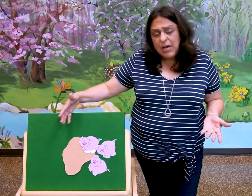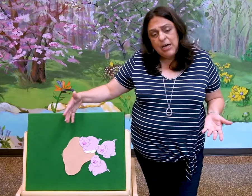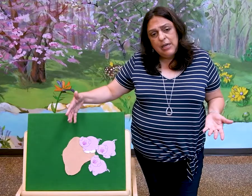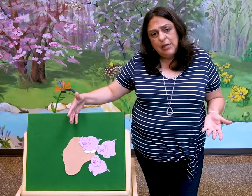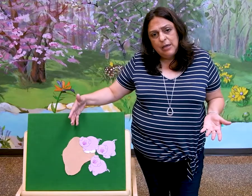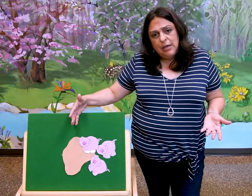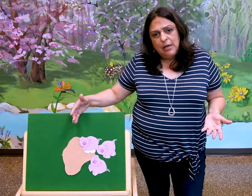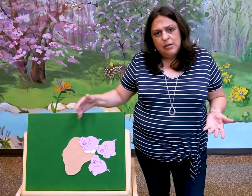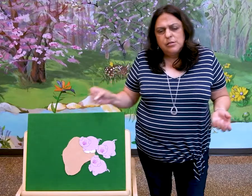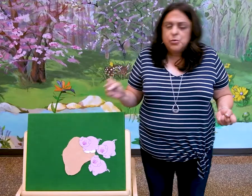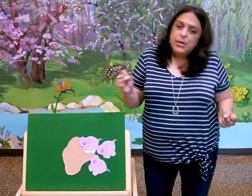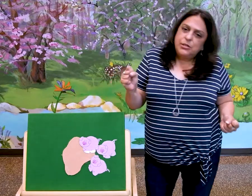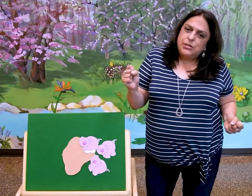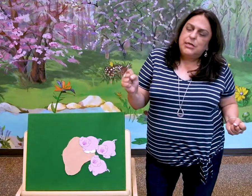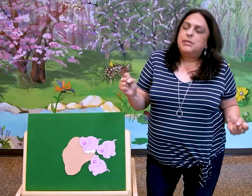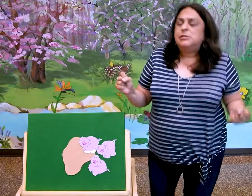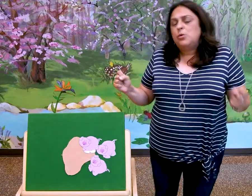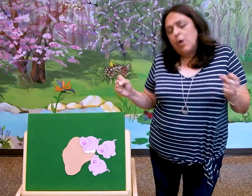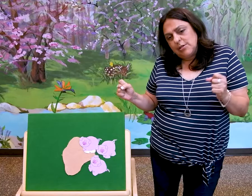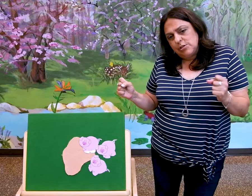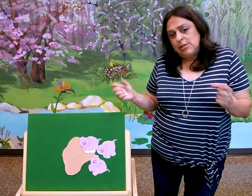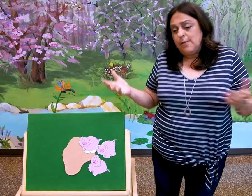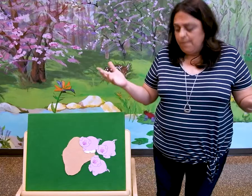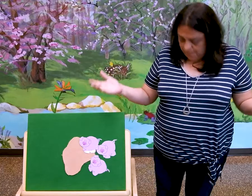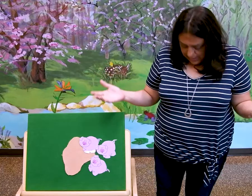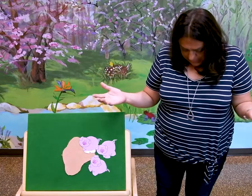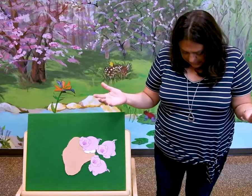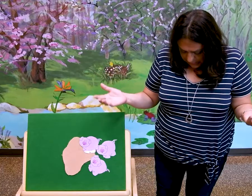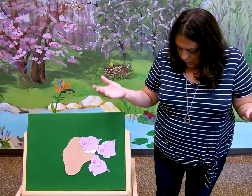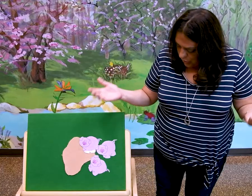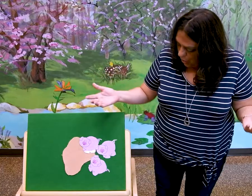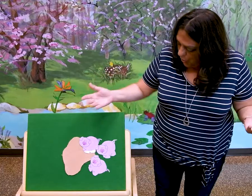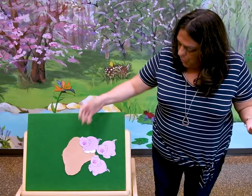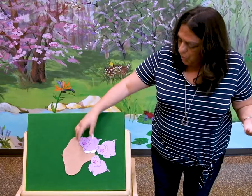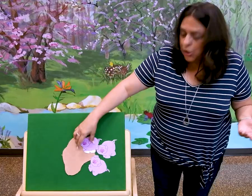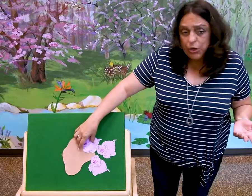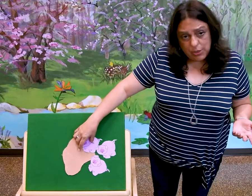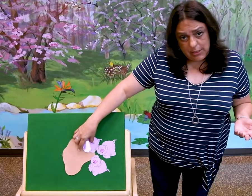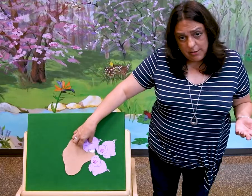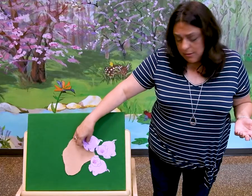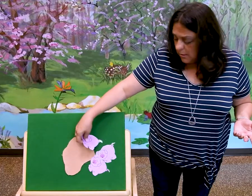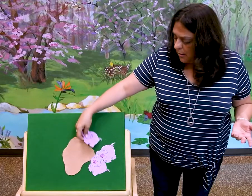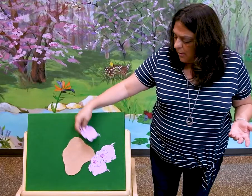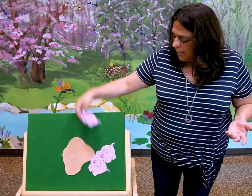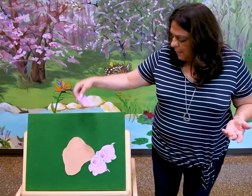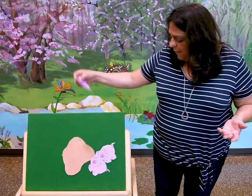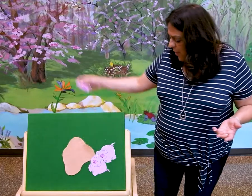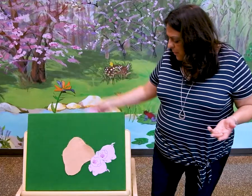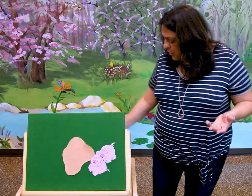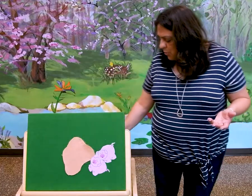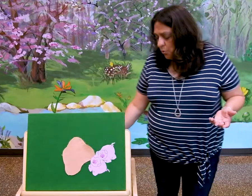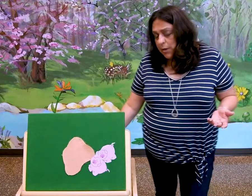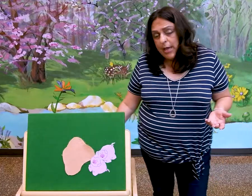mud. Squishy, squashy, felt so good. The farmer took one